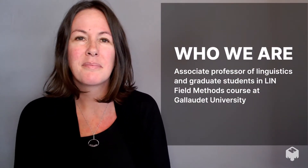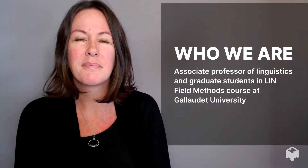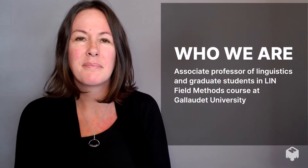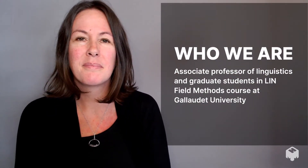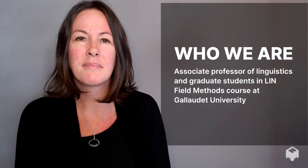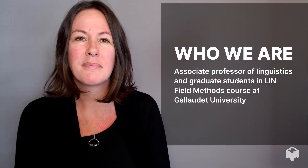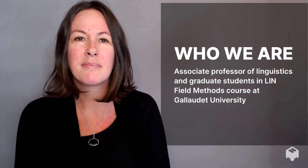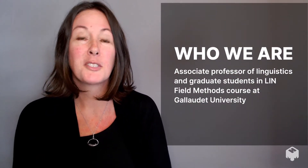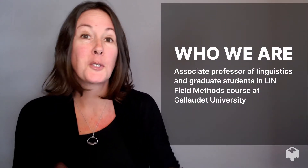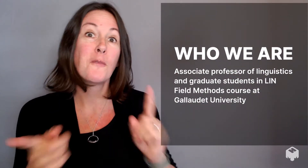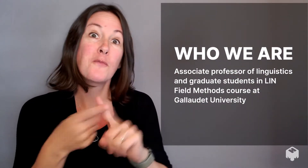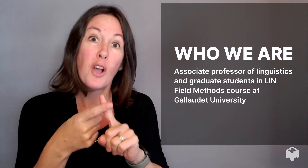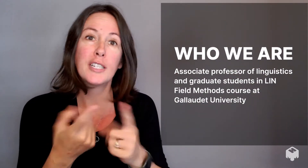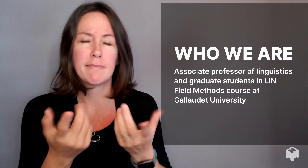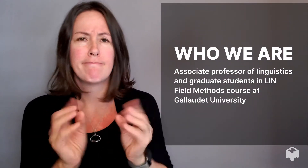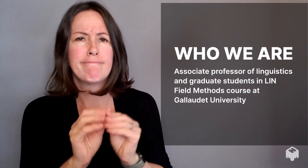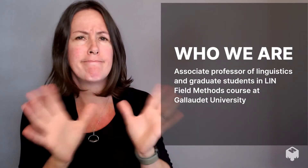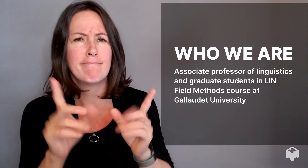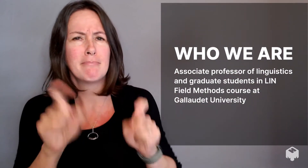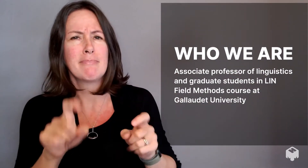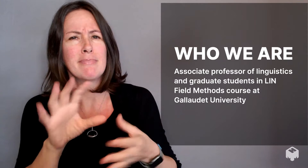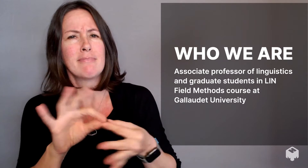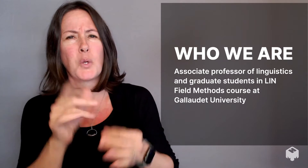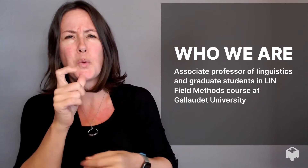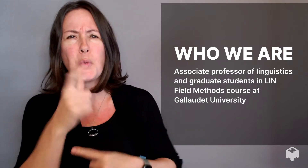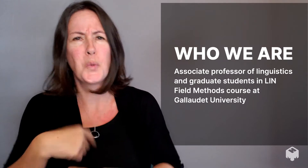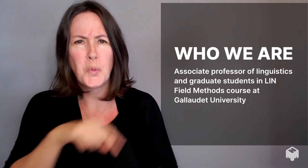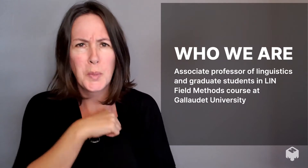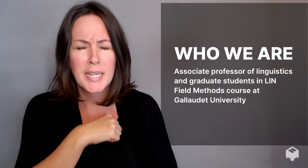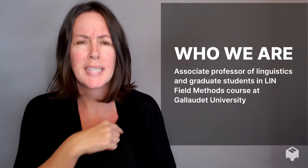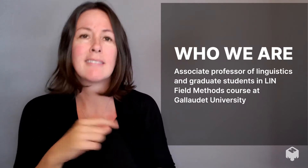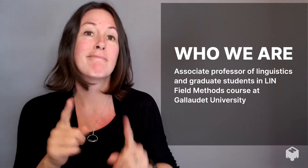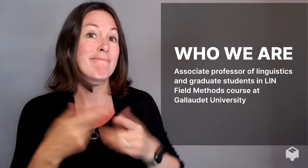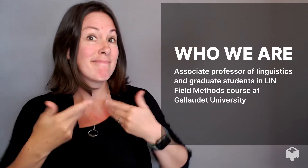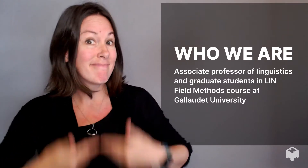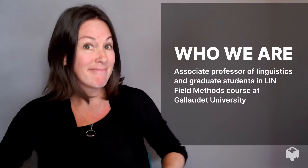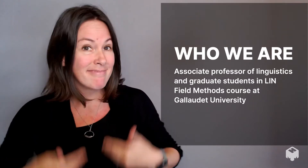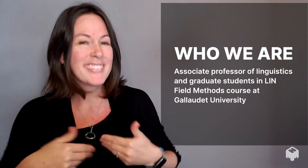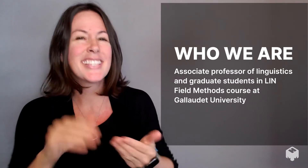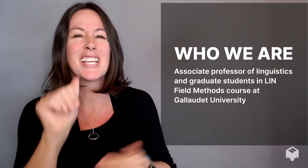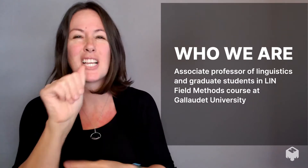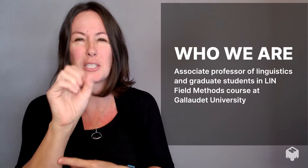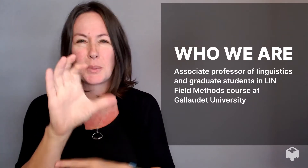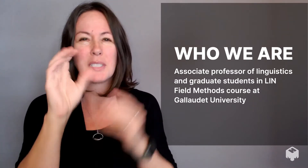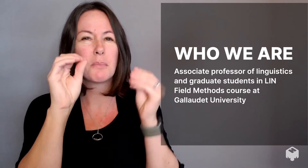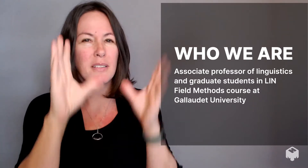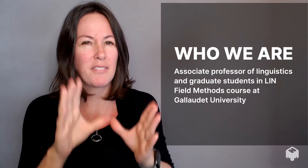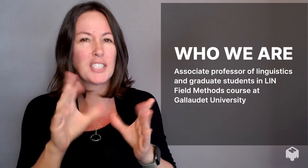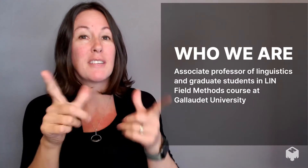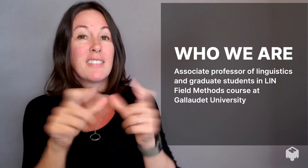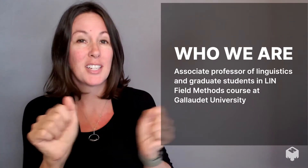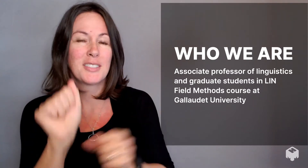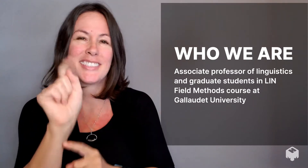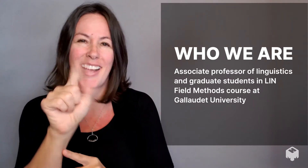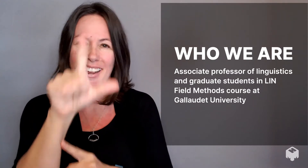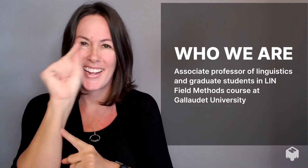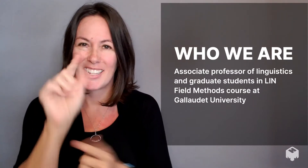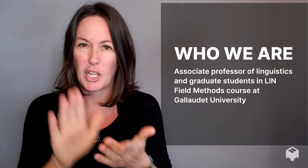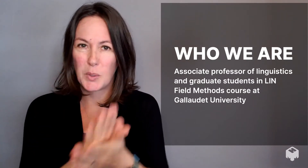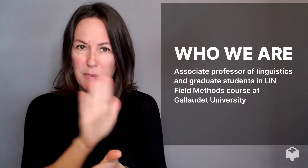First off, I'd like to be transparent about who we are. So I am an associate professor of linguistics at Gallaudet University.